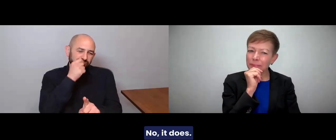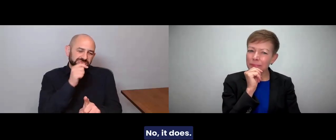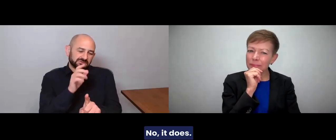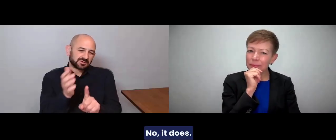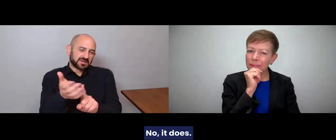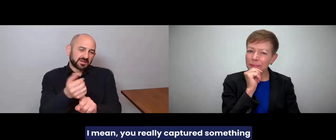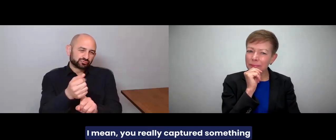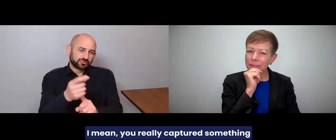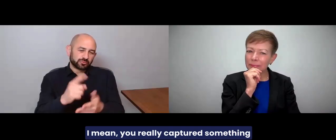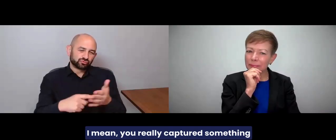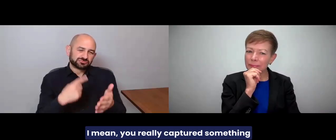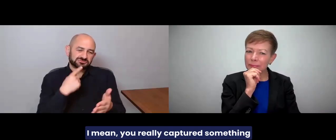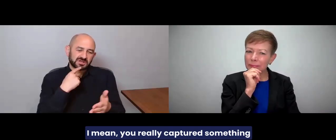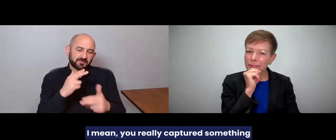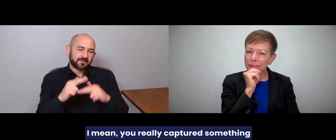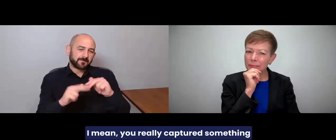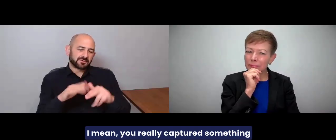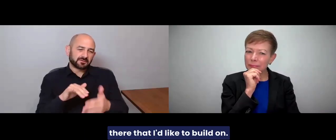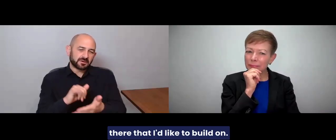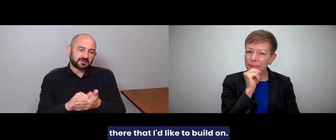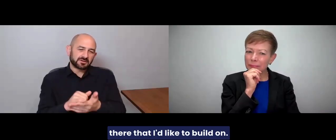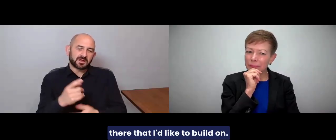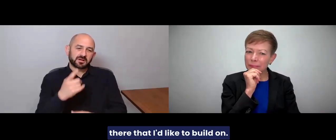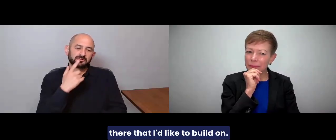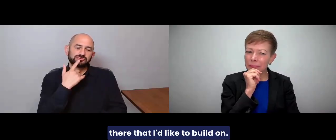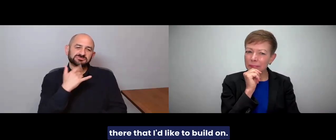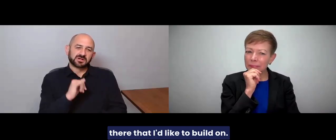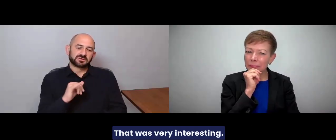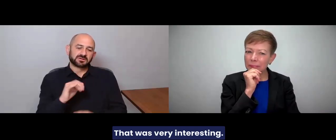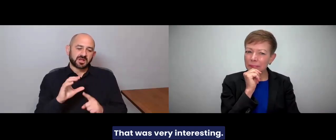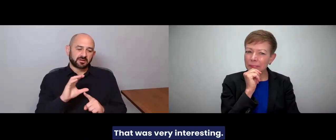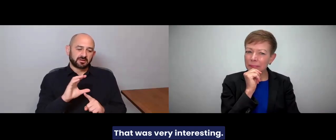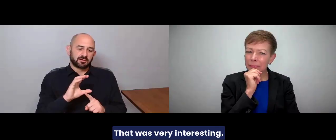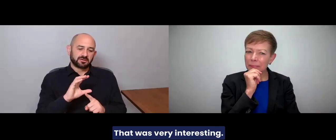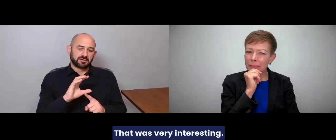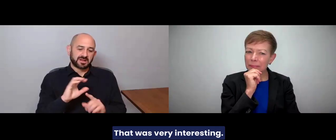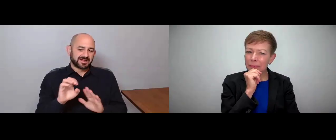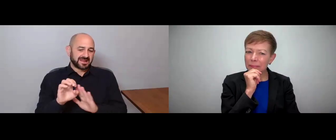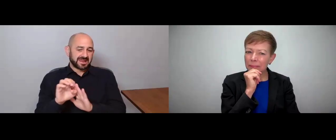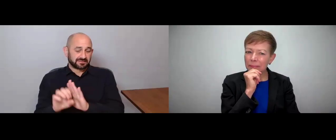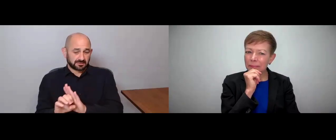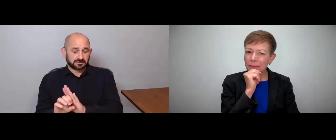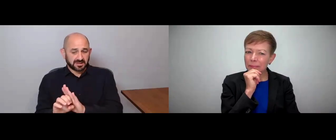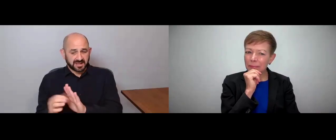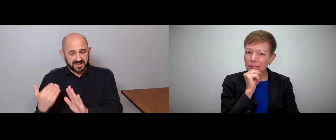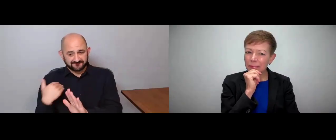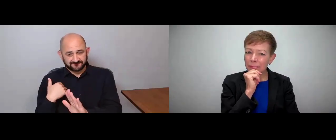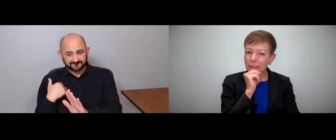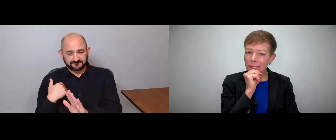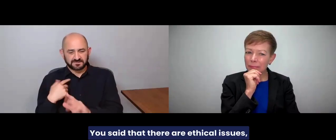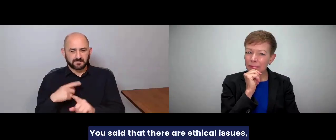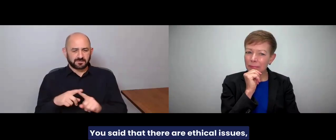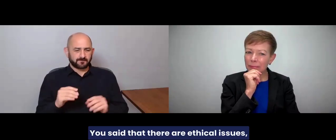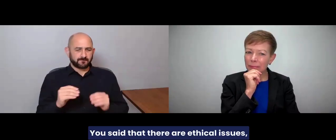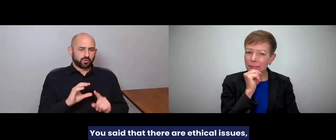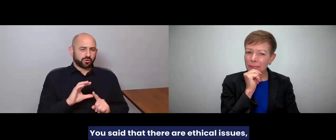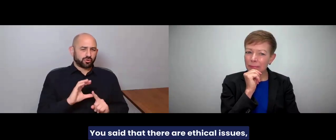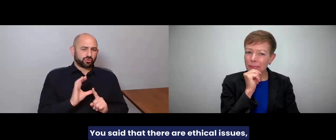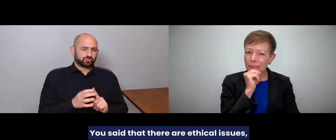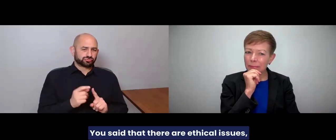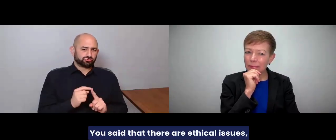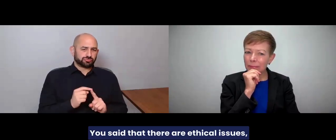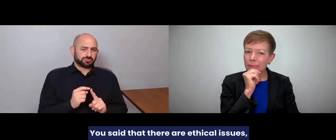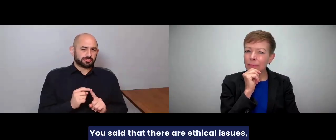it does. I mean, you really captured something there that I'd like to build on that was very interesting. You said that there